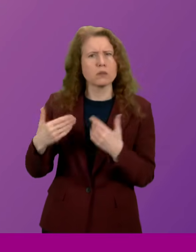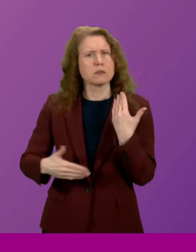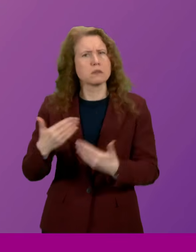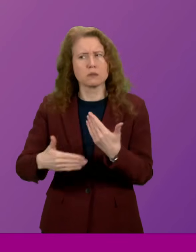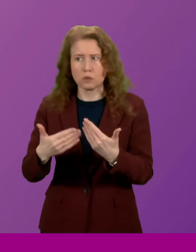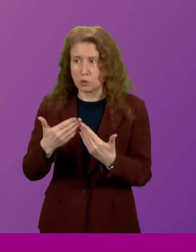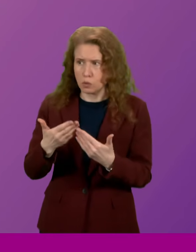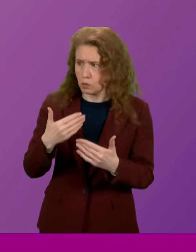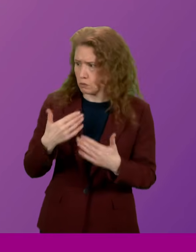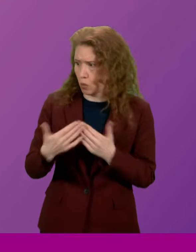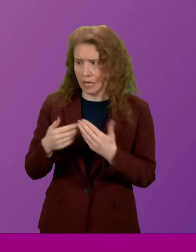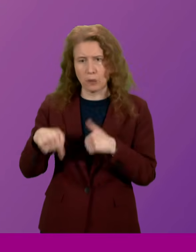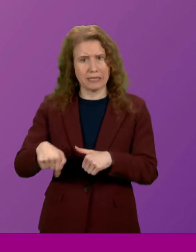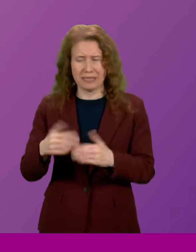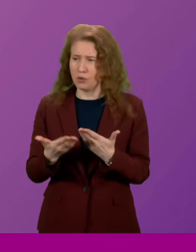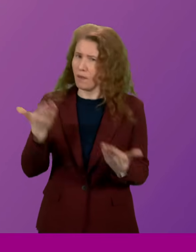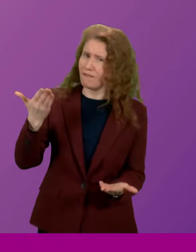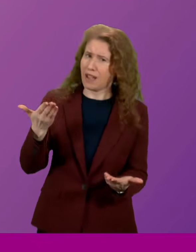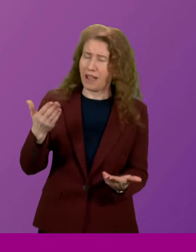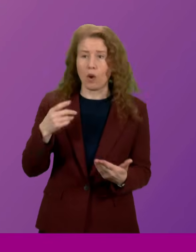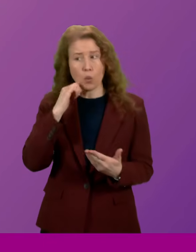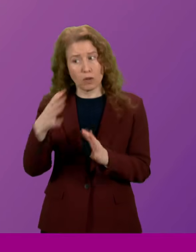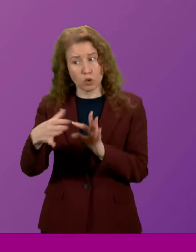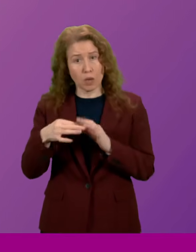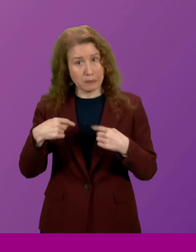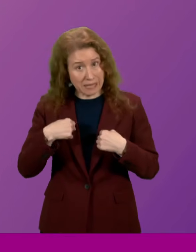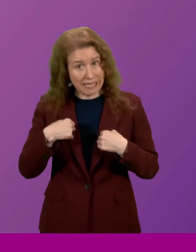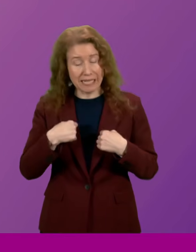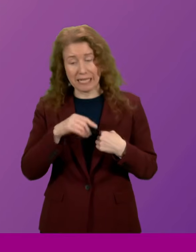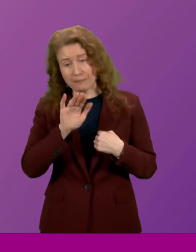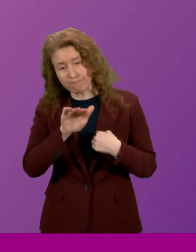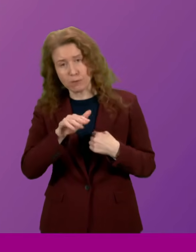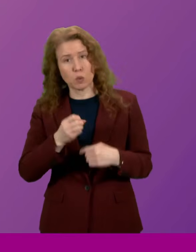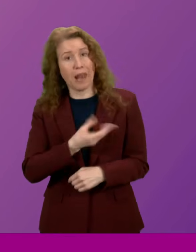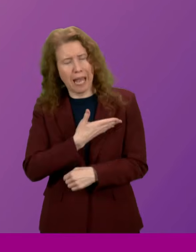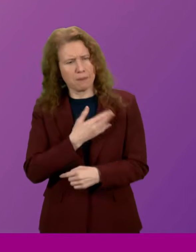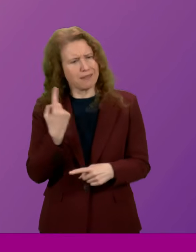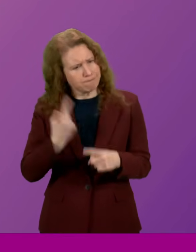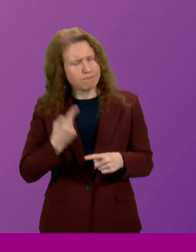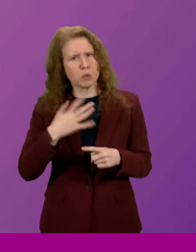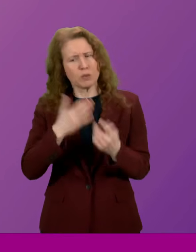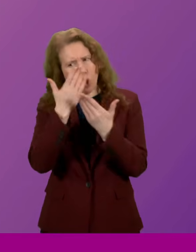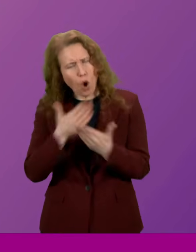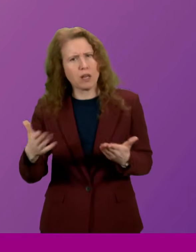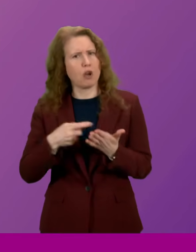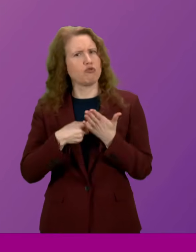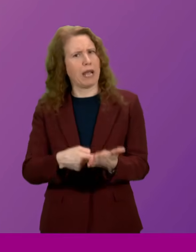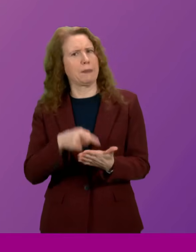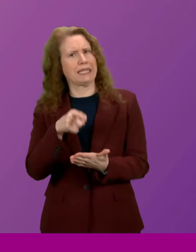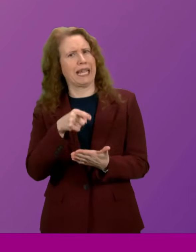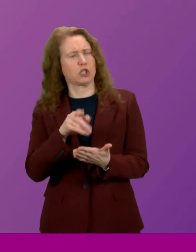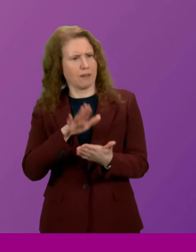to set this injustice right? And will he join me in calling on Labour to immediately honour the recommendations of